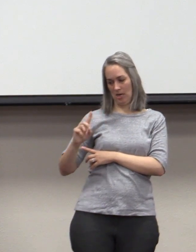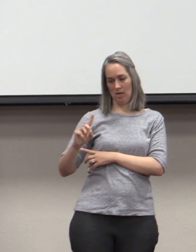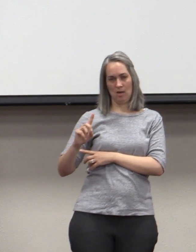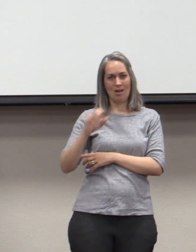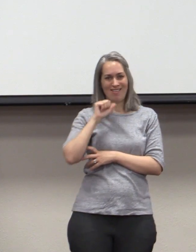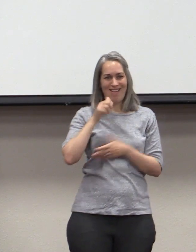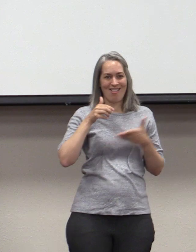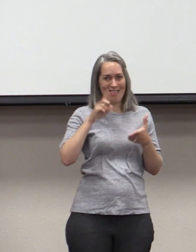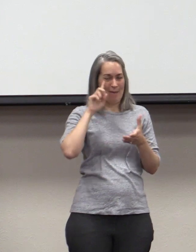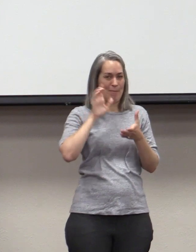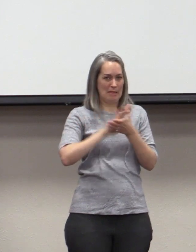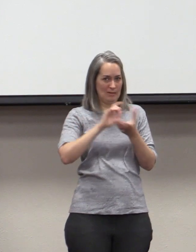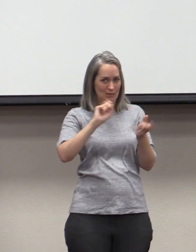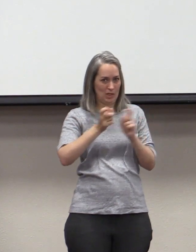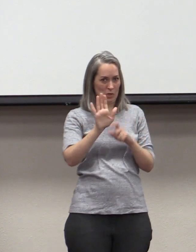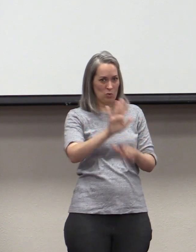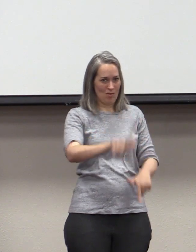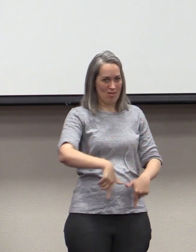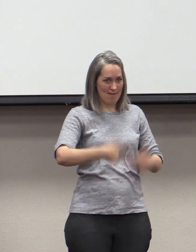your life?